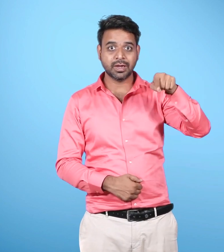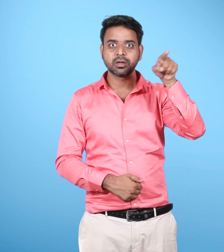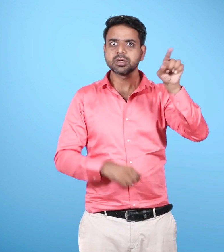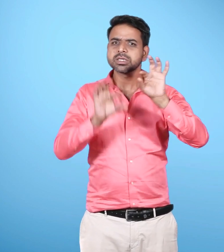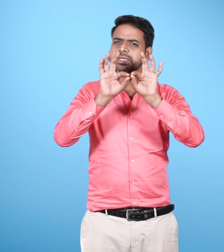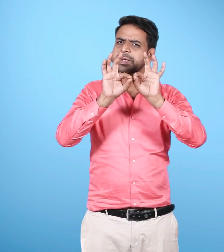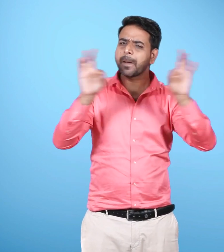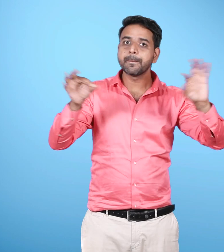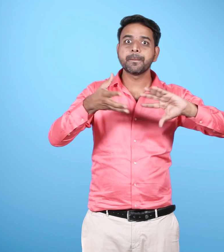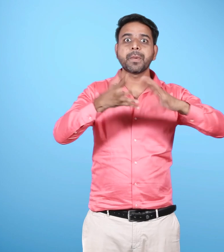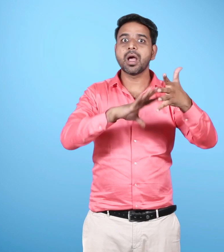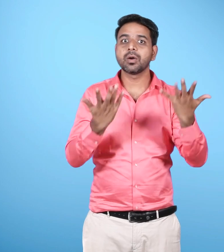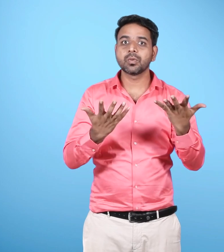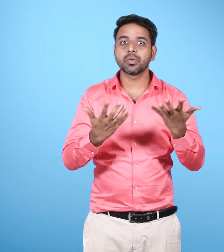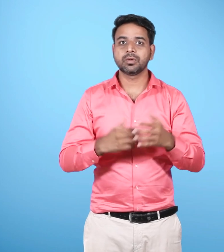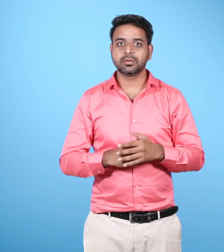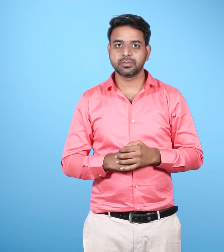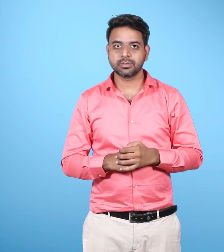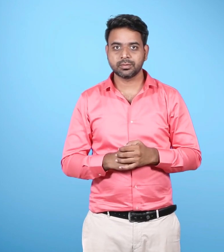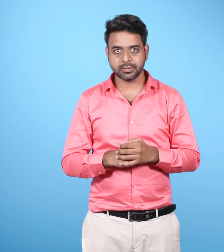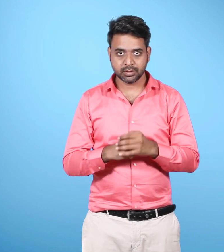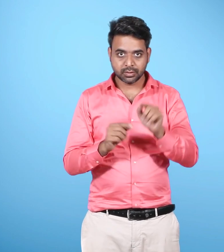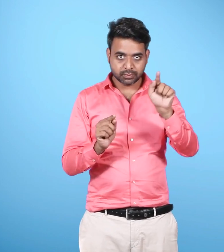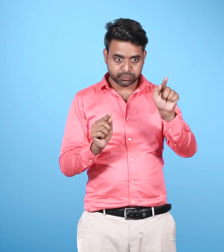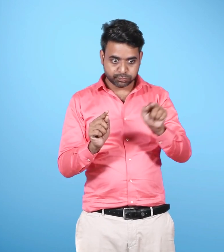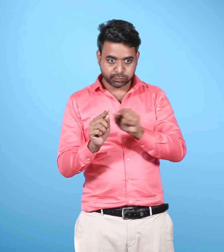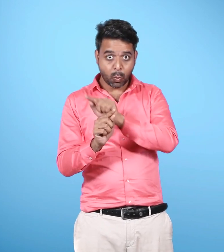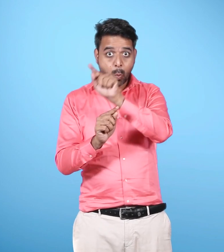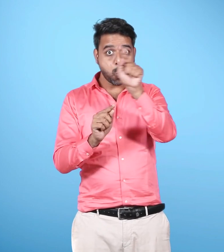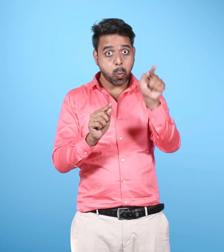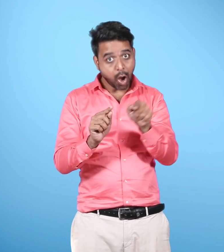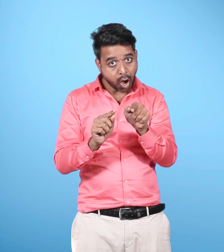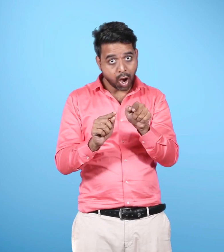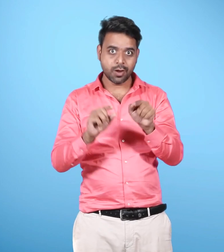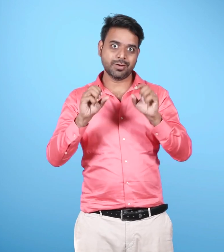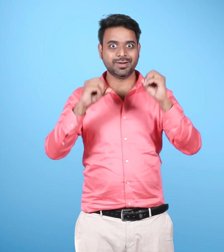simple device that either breaks the circuit or completes it.